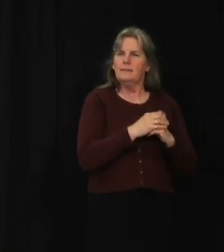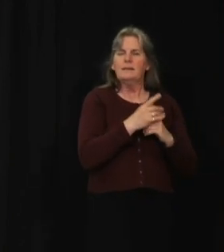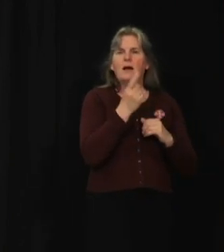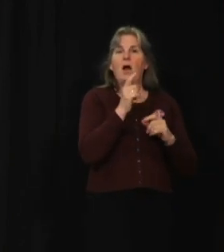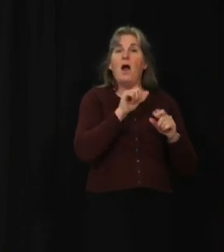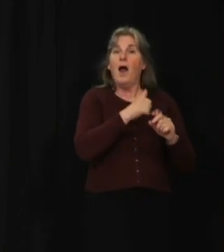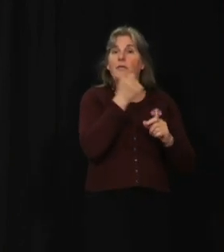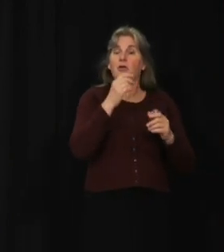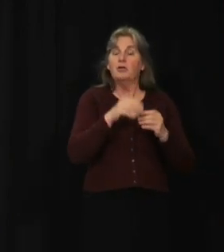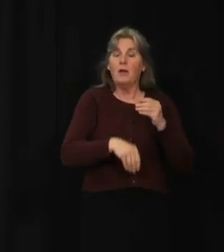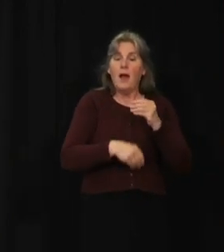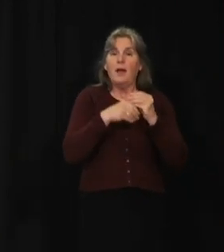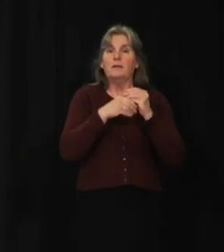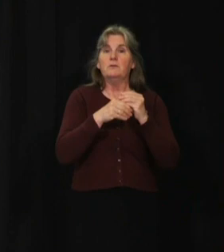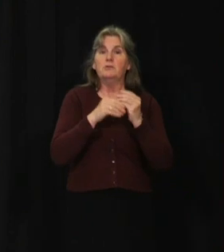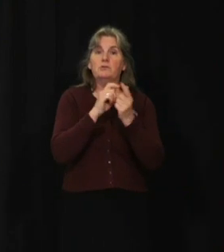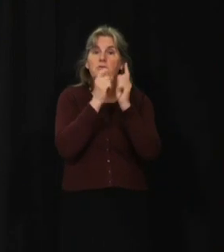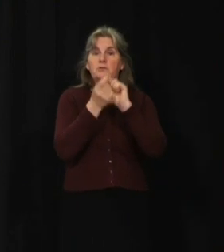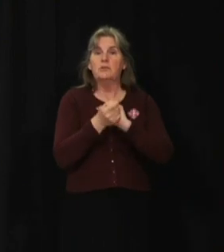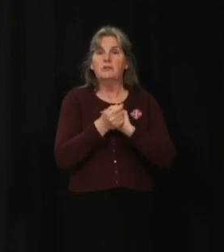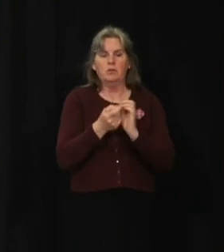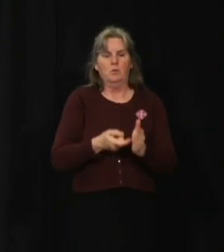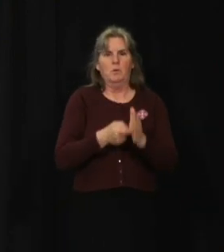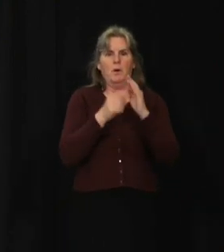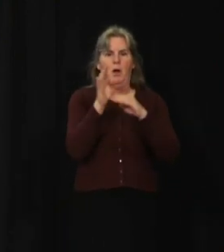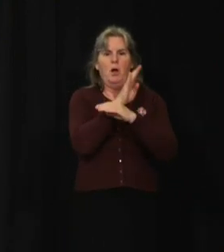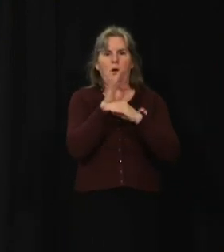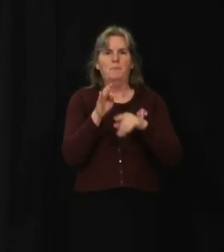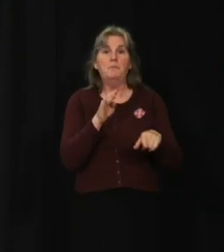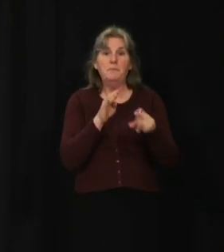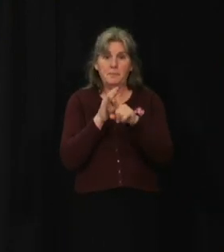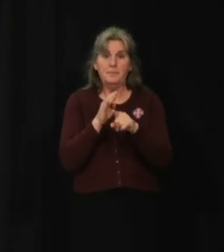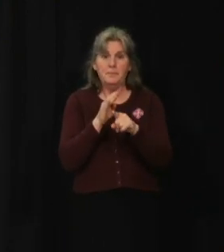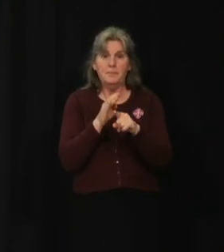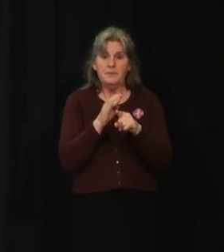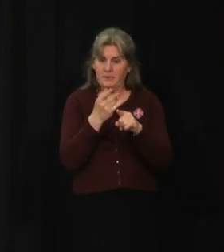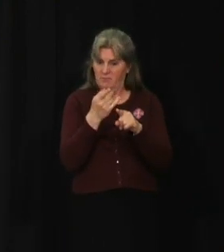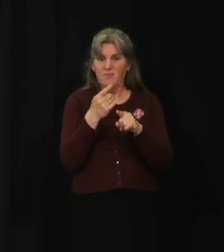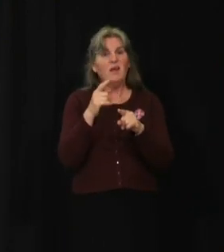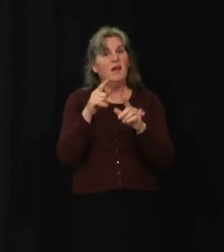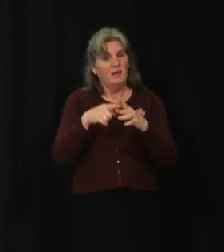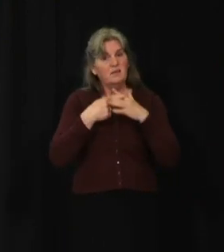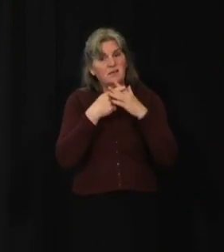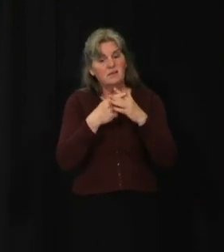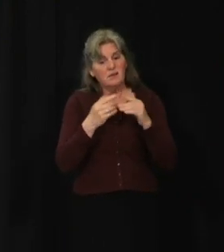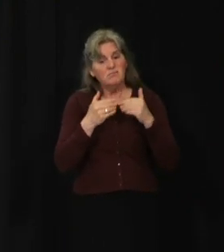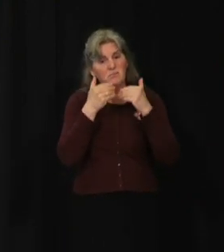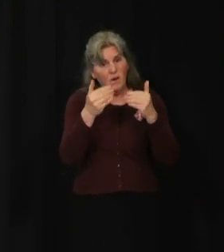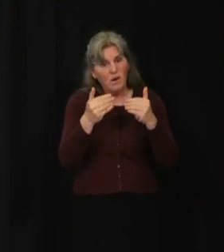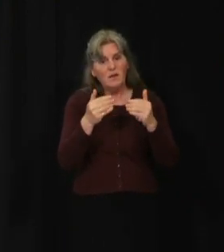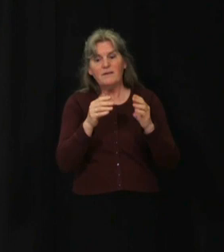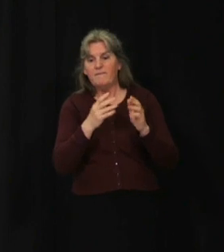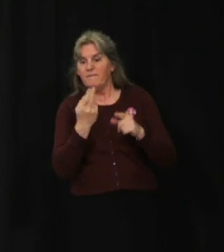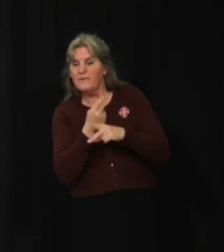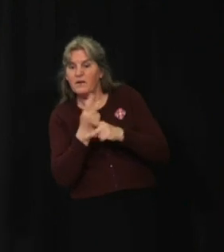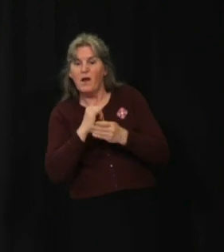as well is the requirements for businesses and the ability for businesses to start moving forward to being opened.